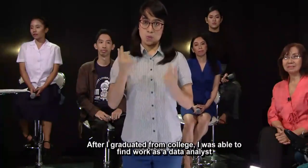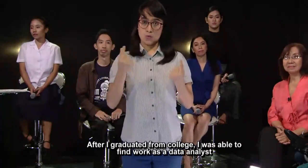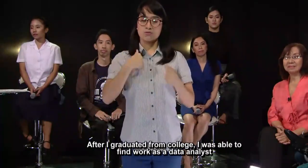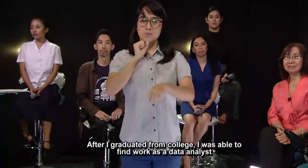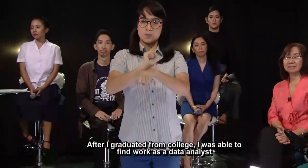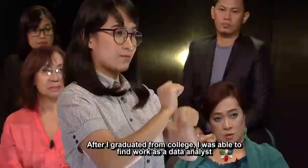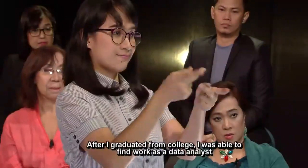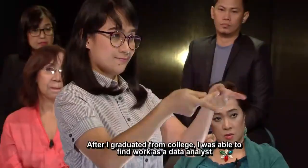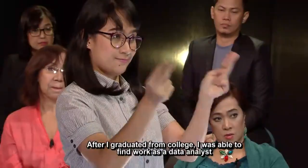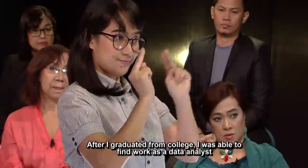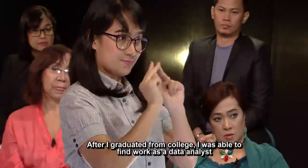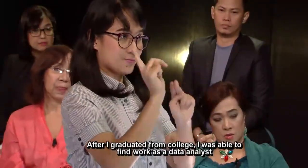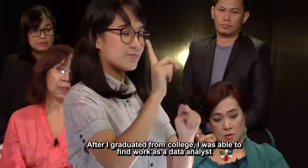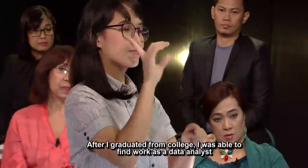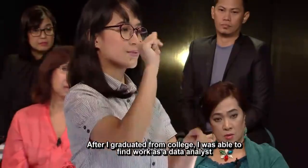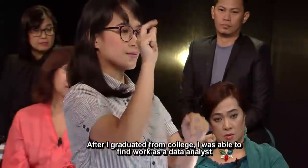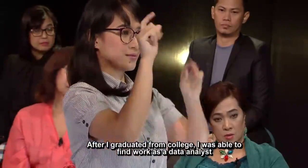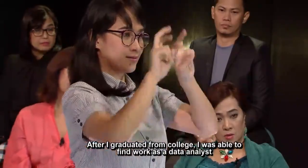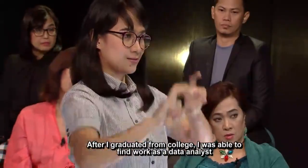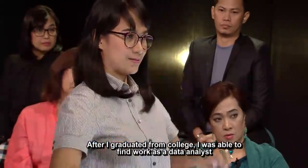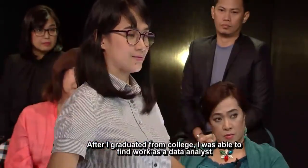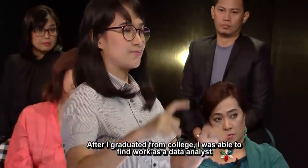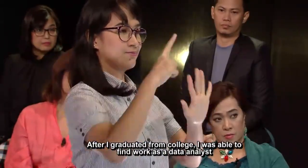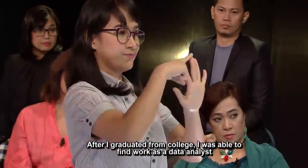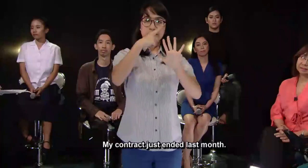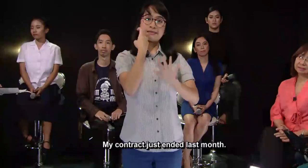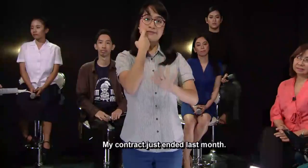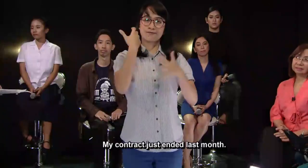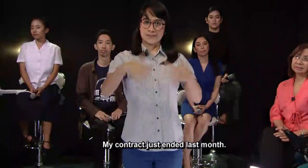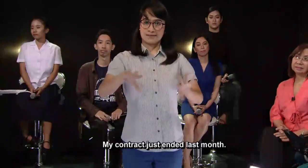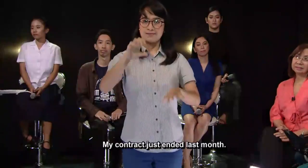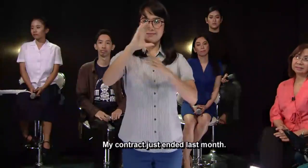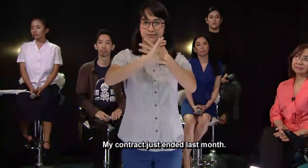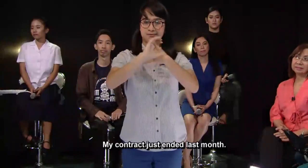college, I was able to find work as a data analyst.